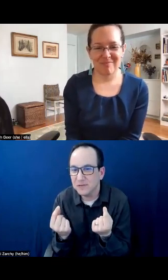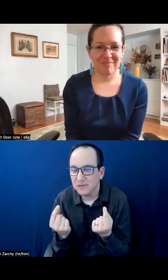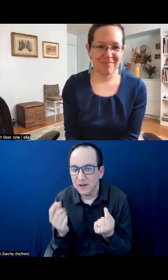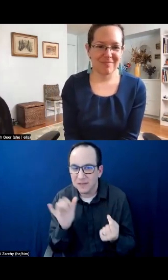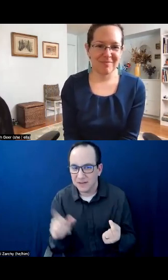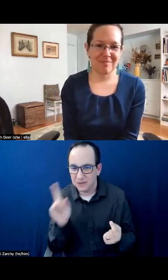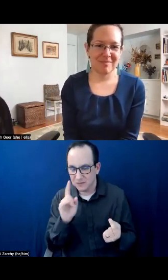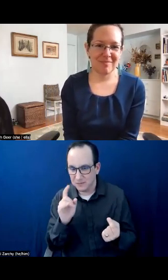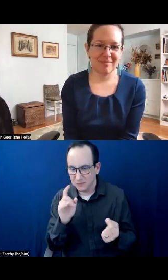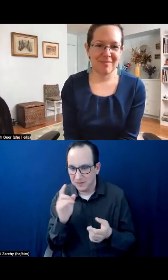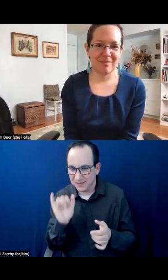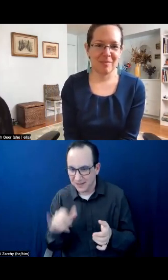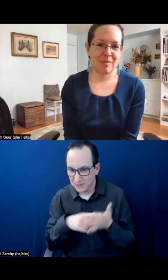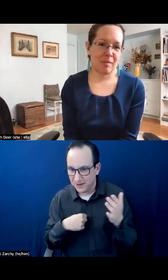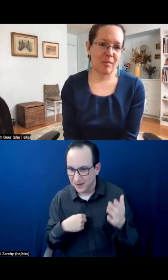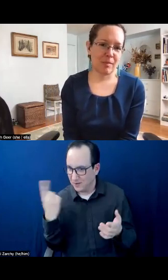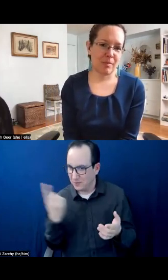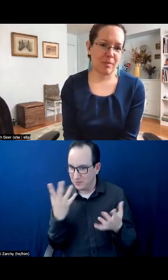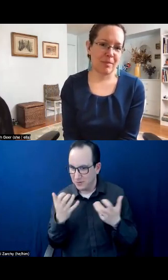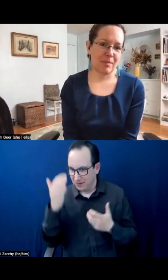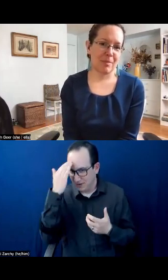group. I